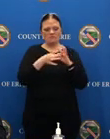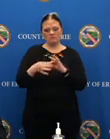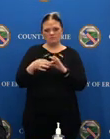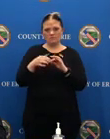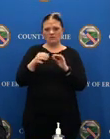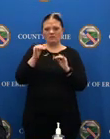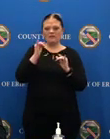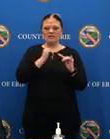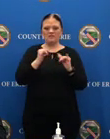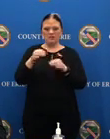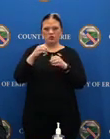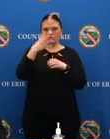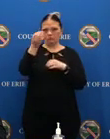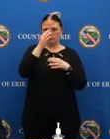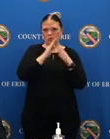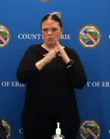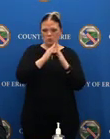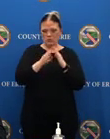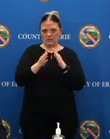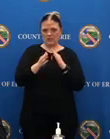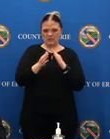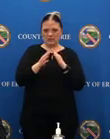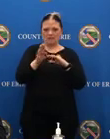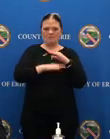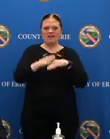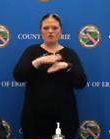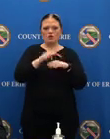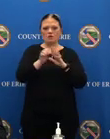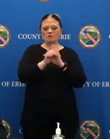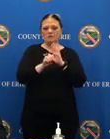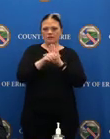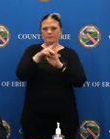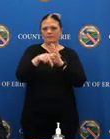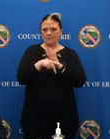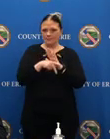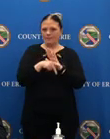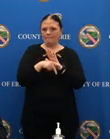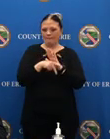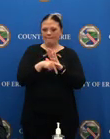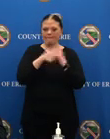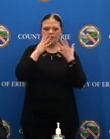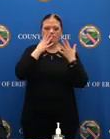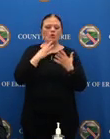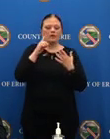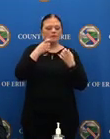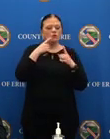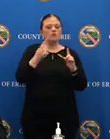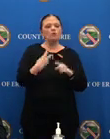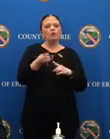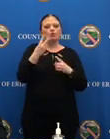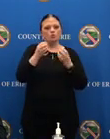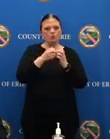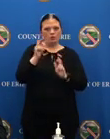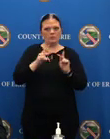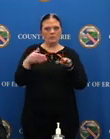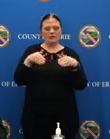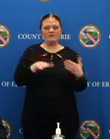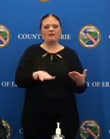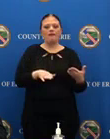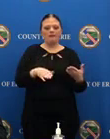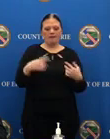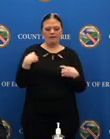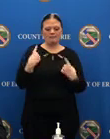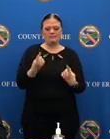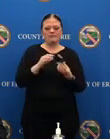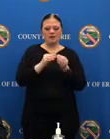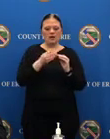individuals in the community, which are based on the state protocols. Unfortunately, I have to announce that 2 more people have died since the